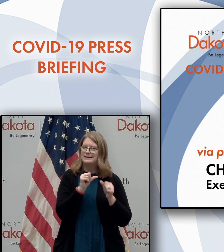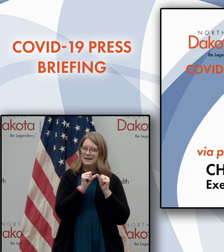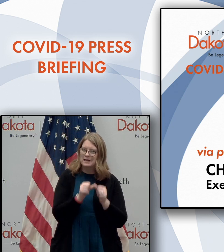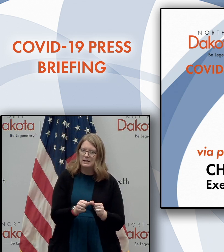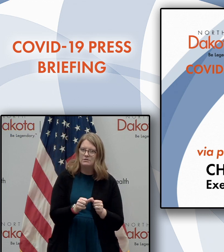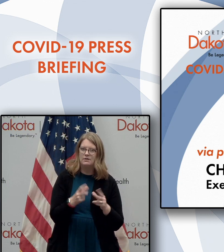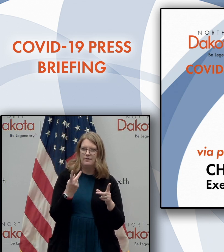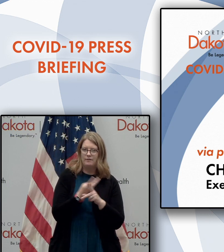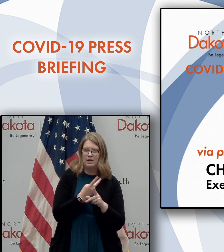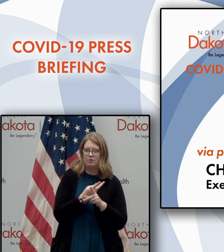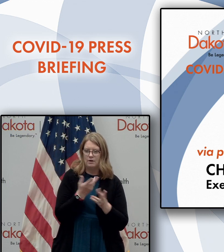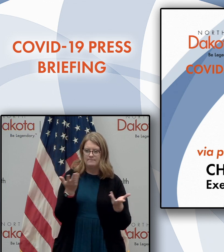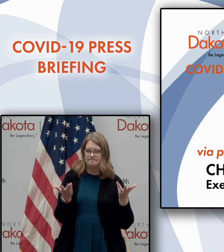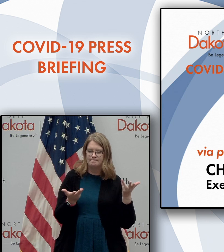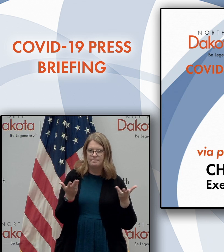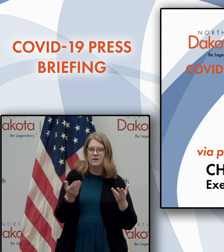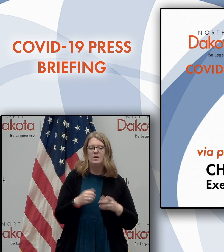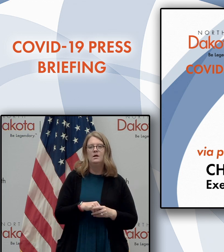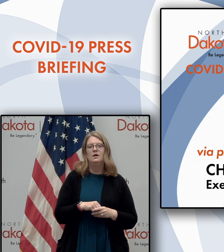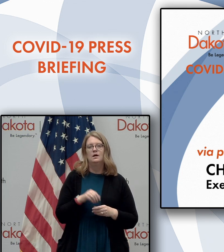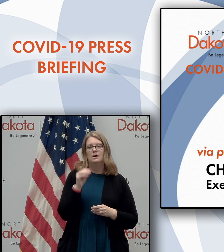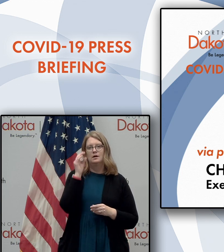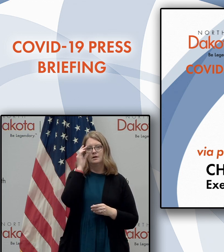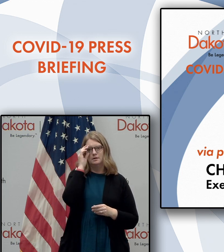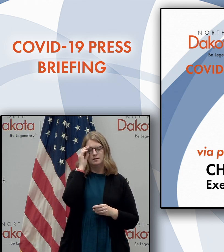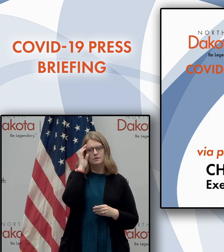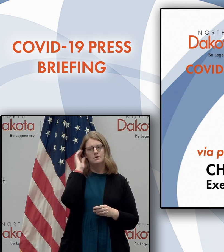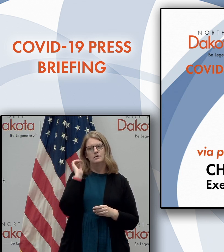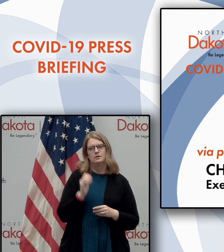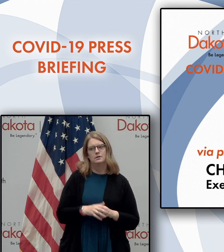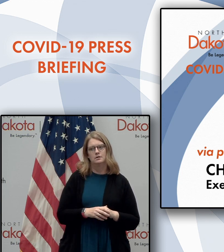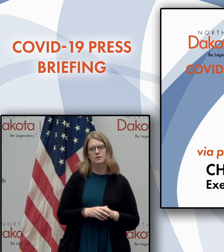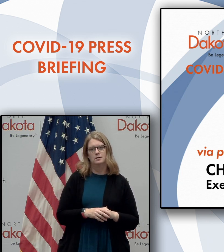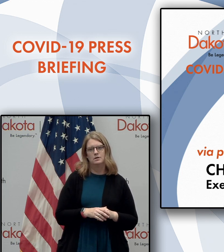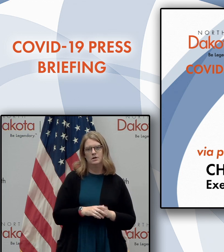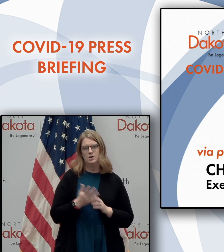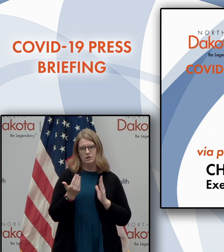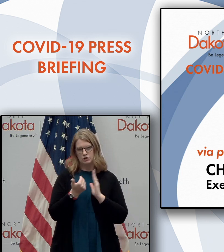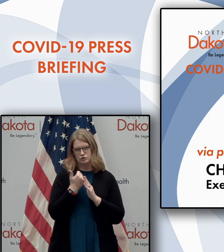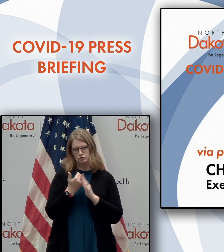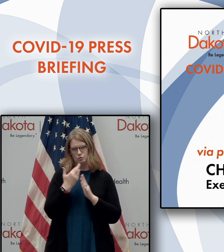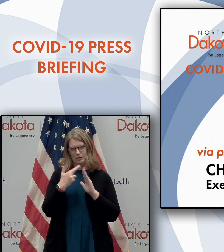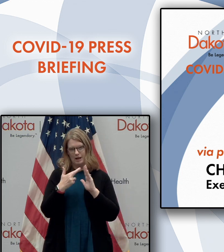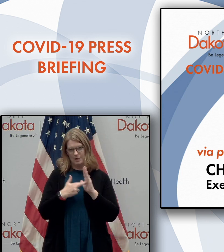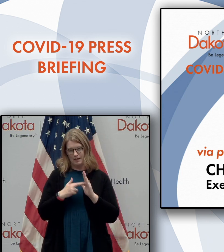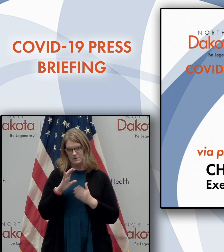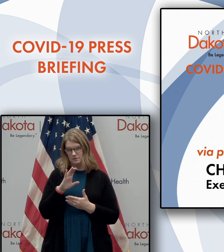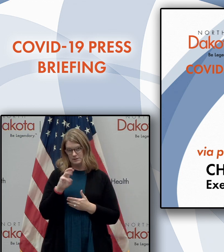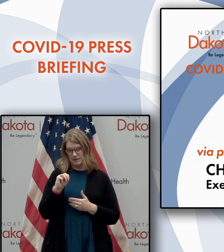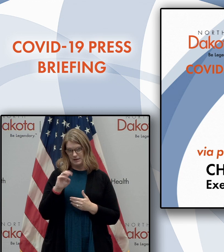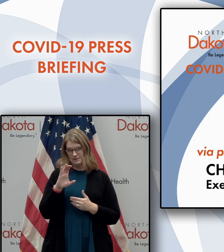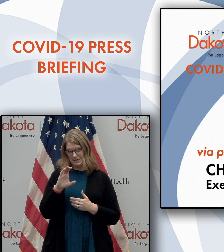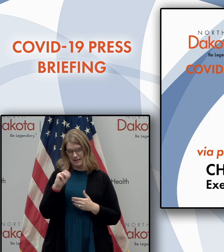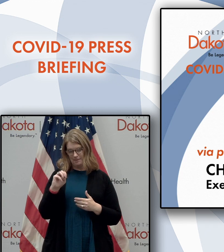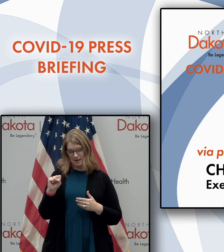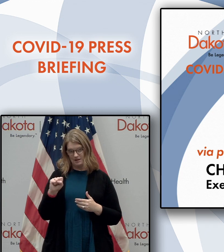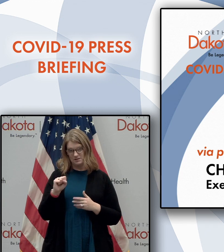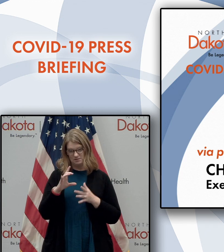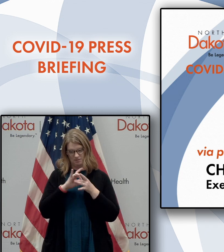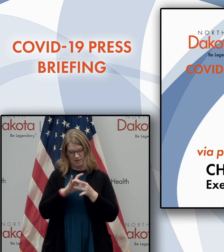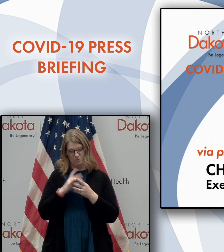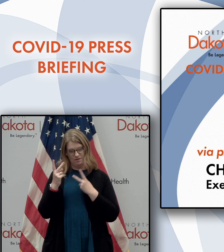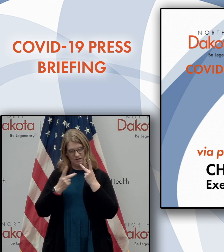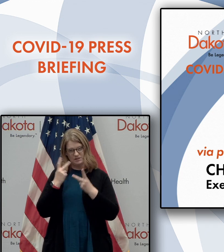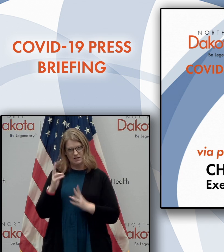that. Secondarily to that, there are new guidelines from CMS on visitation that we're looking